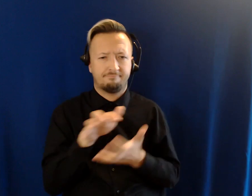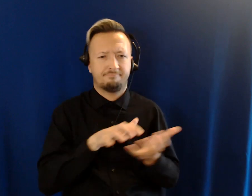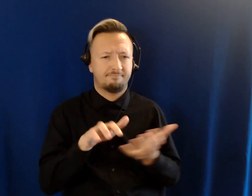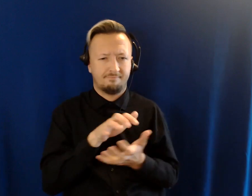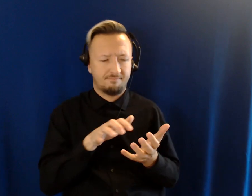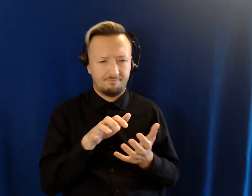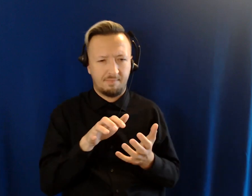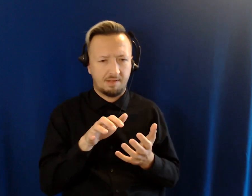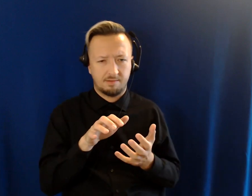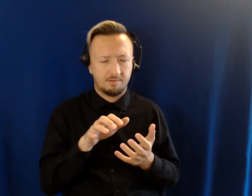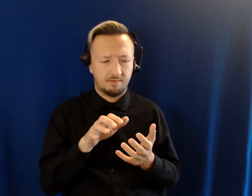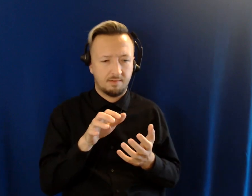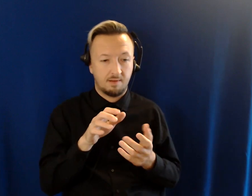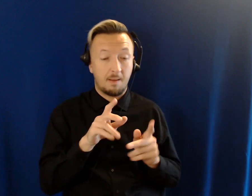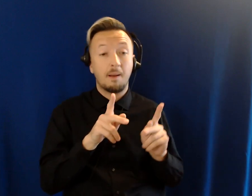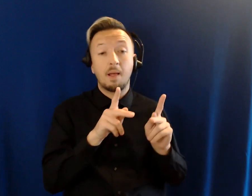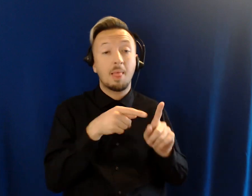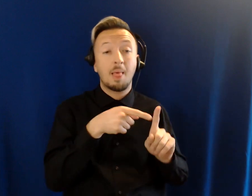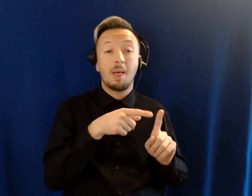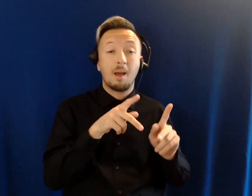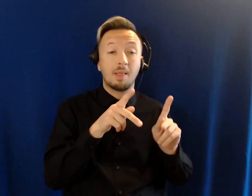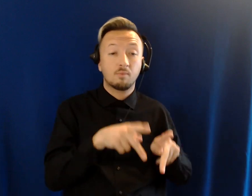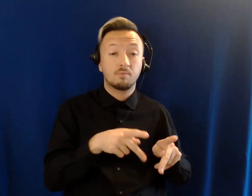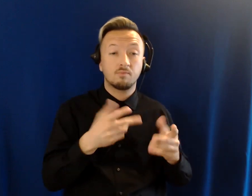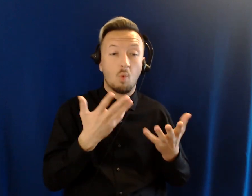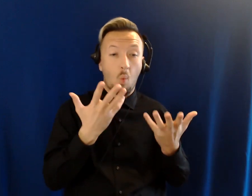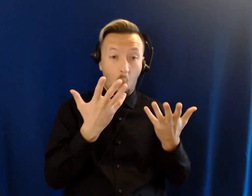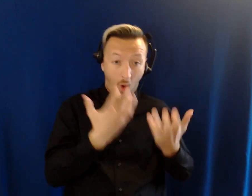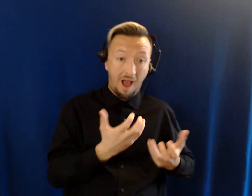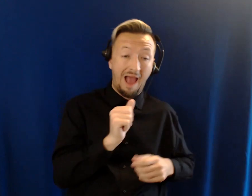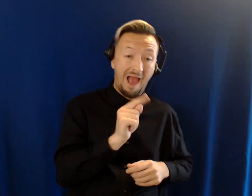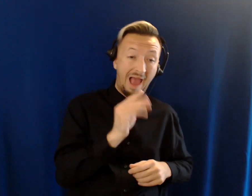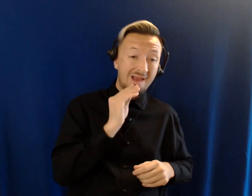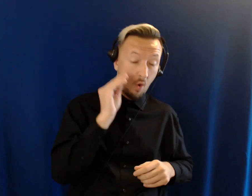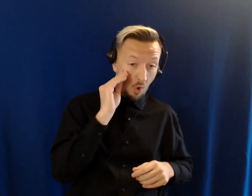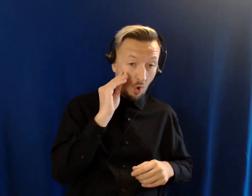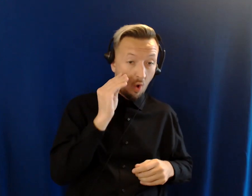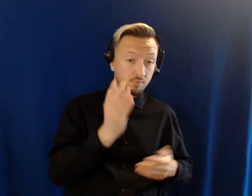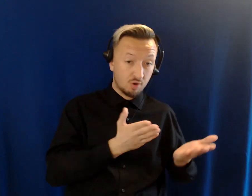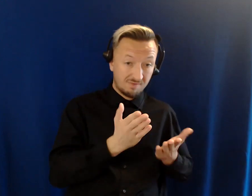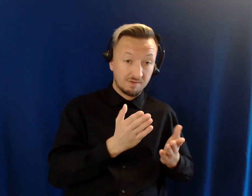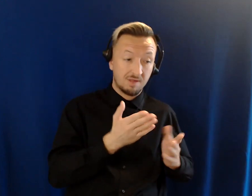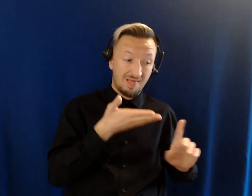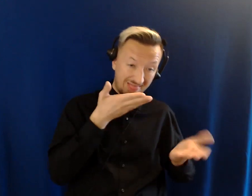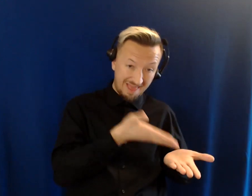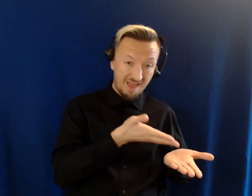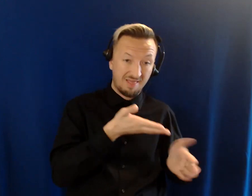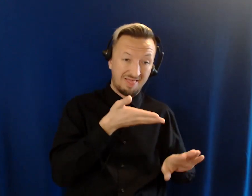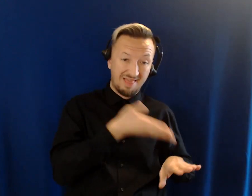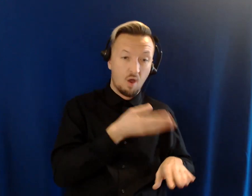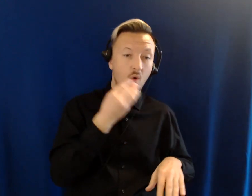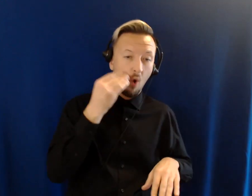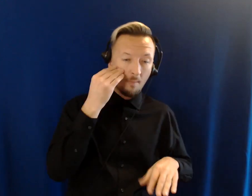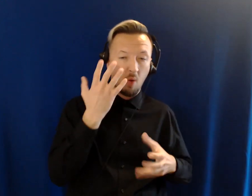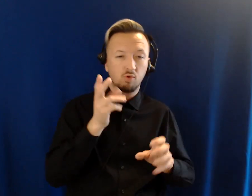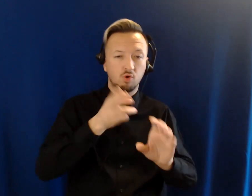were either wishing to access at-home service, long-term supports and services and get started on the Choices